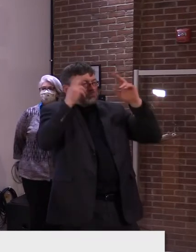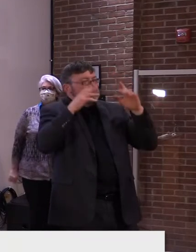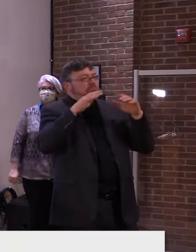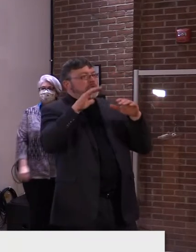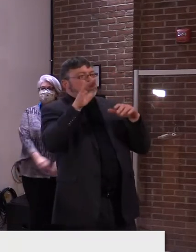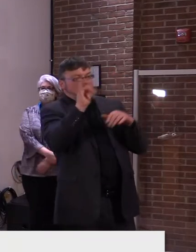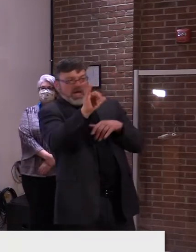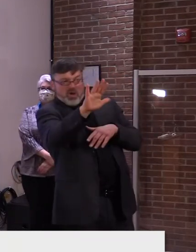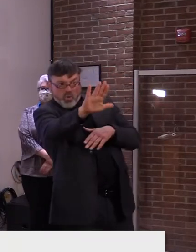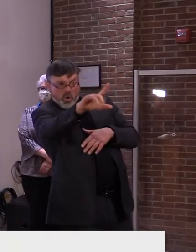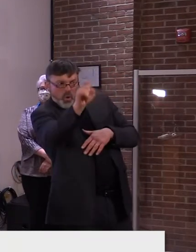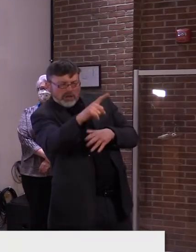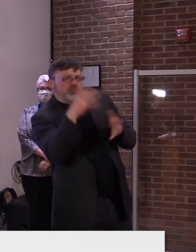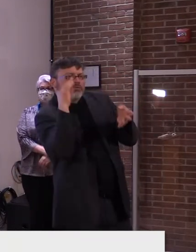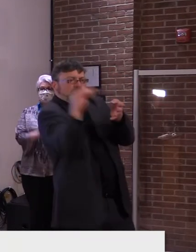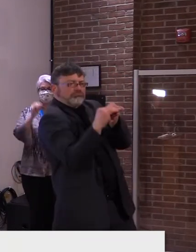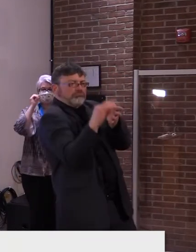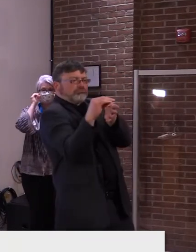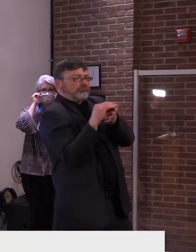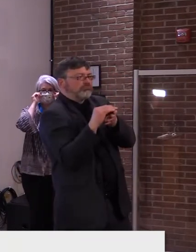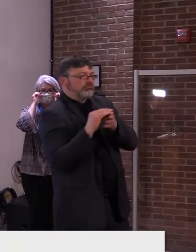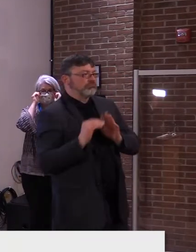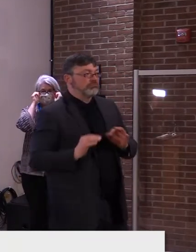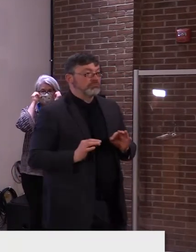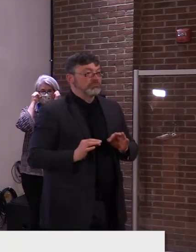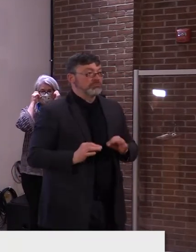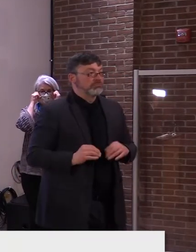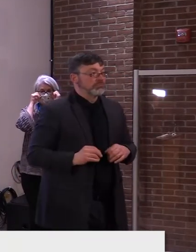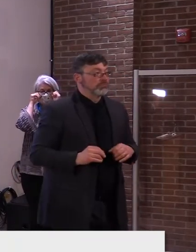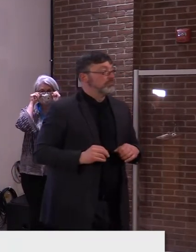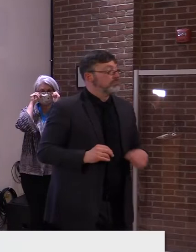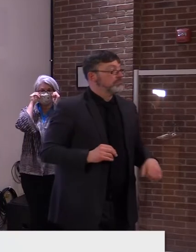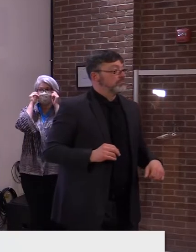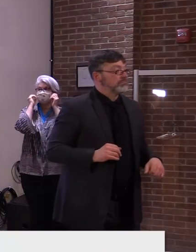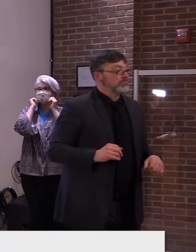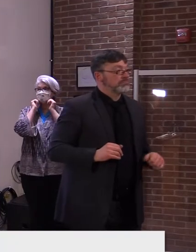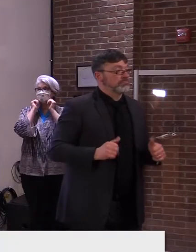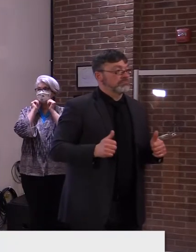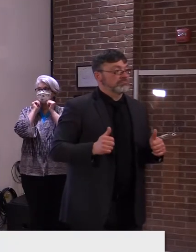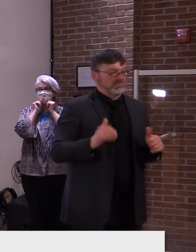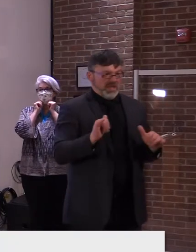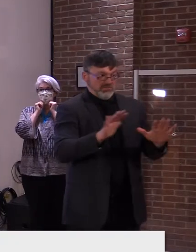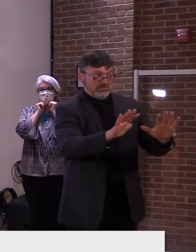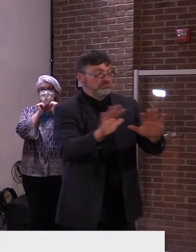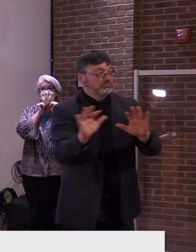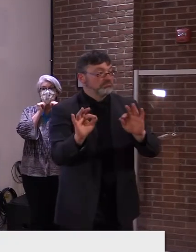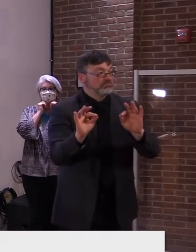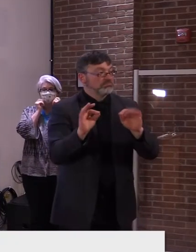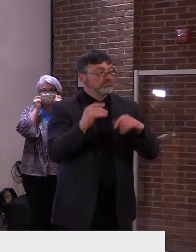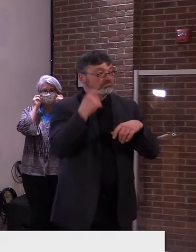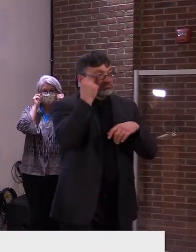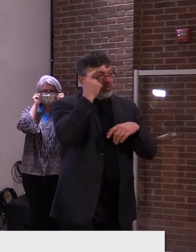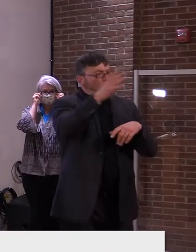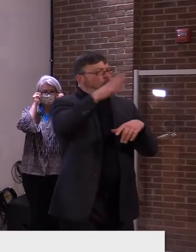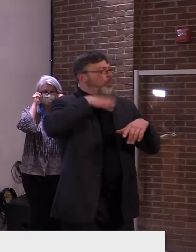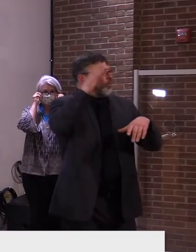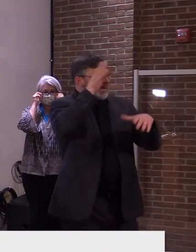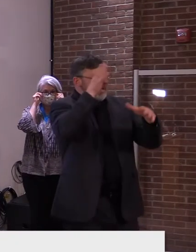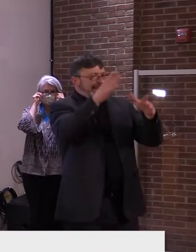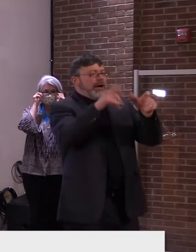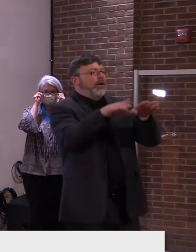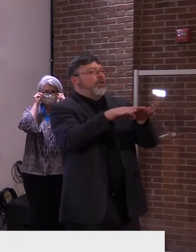you might be asking now, or those readers who might have questions. So we'll be opening the